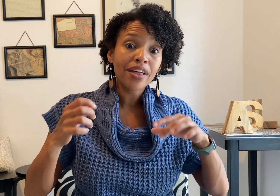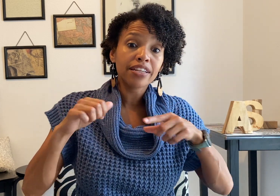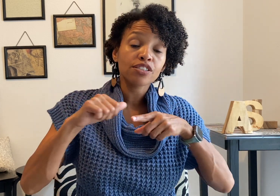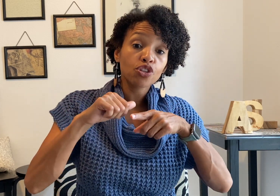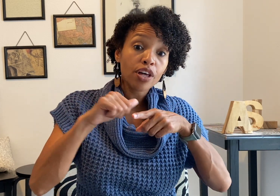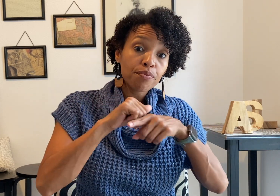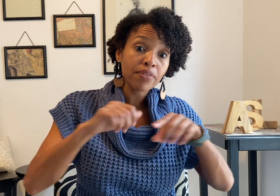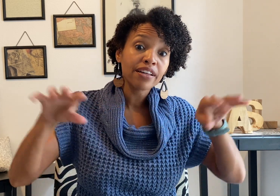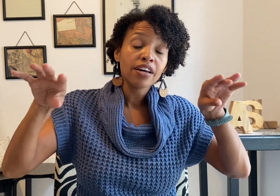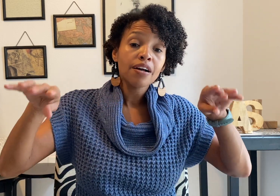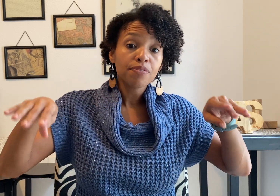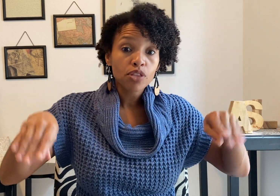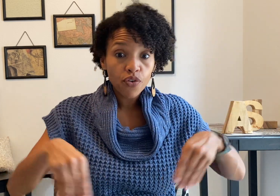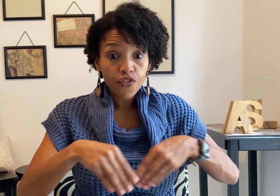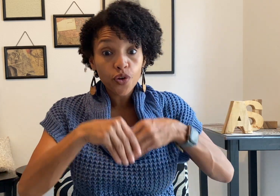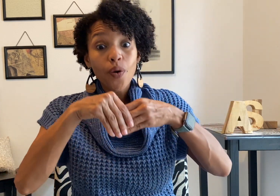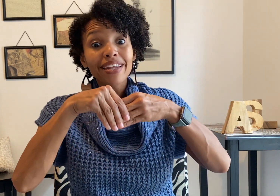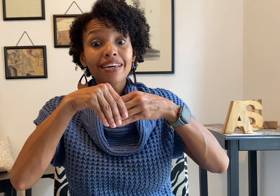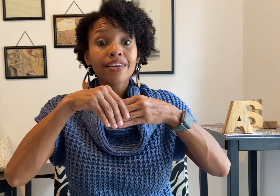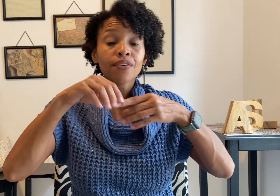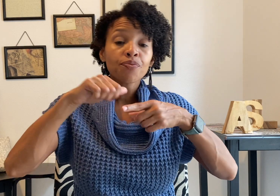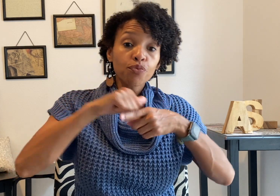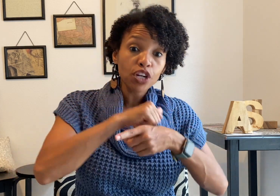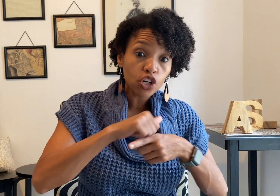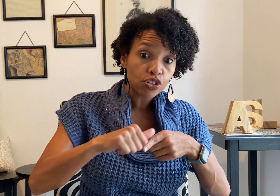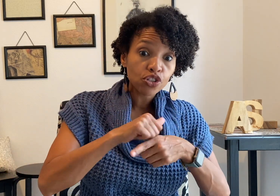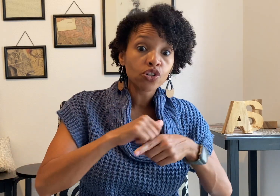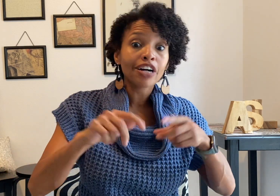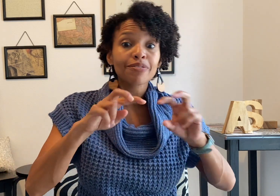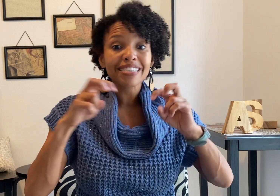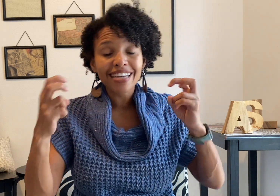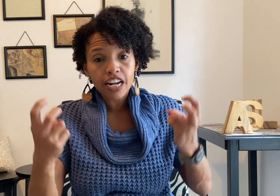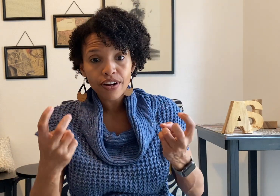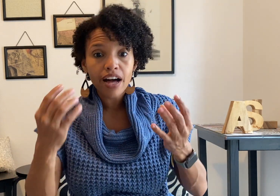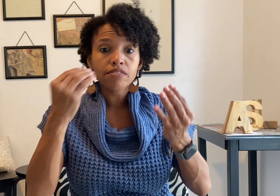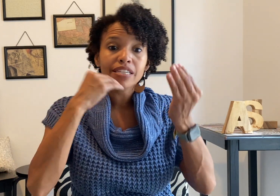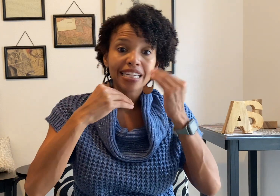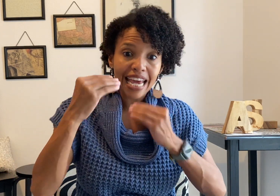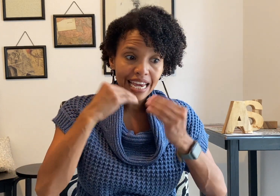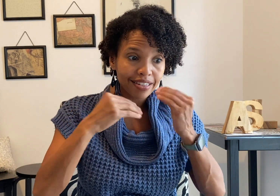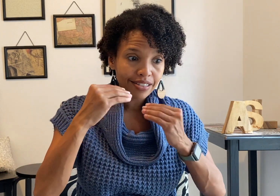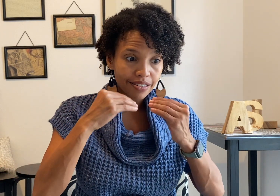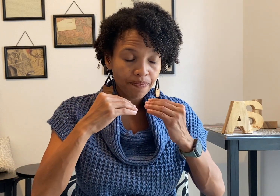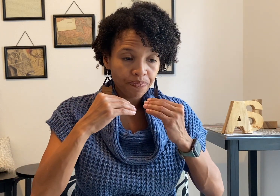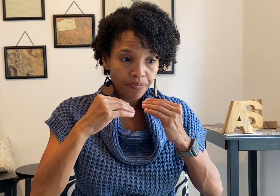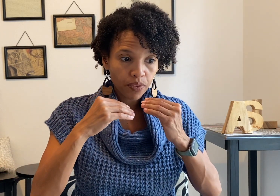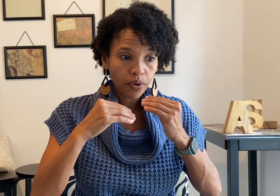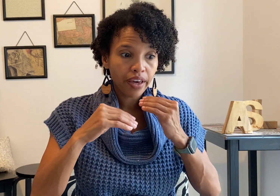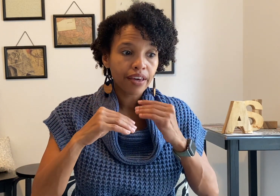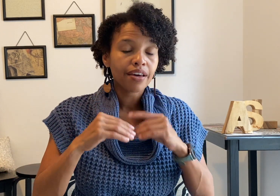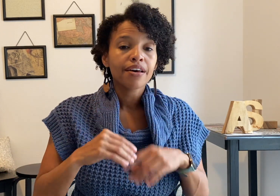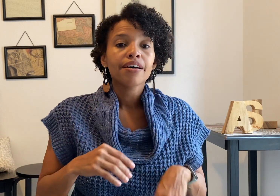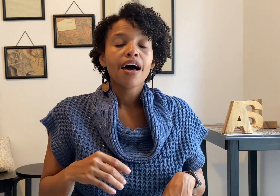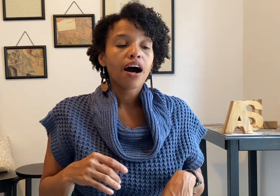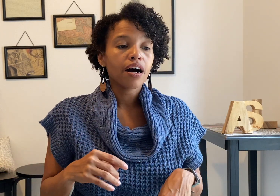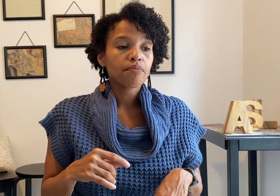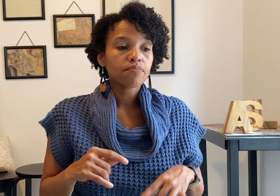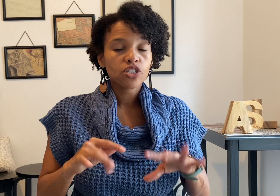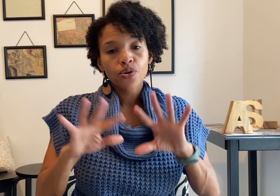it's for the wedding rehearsal, everybody sat around and ate. Okay, so I